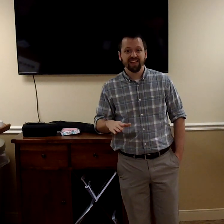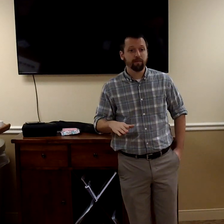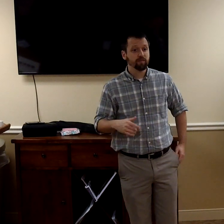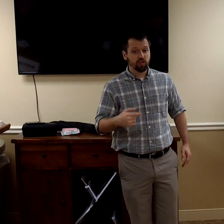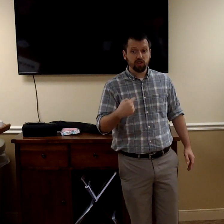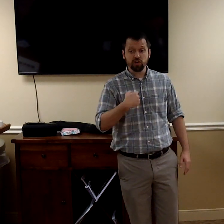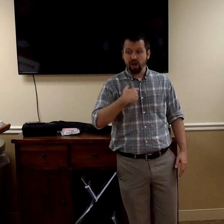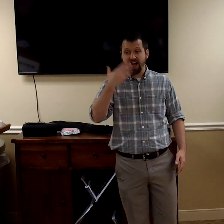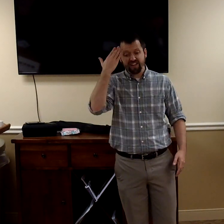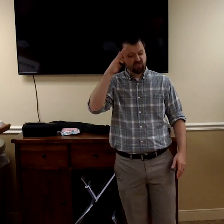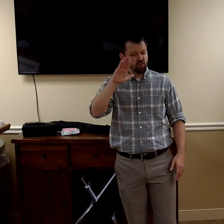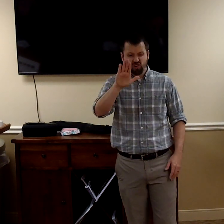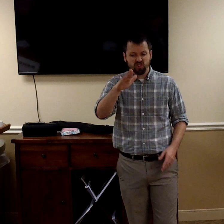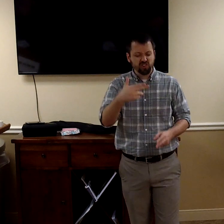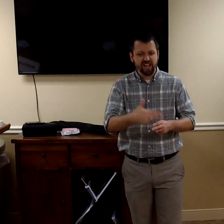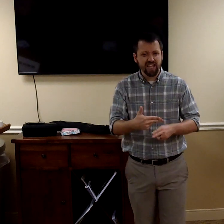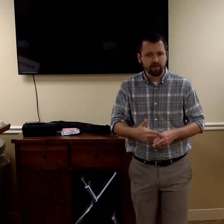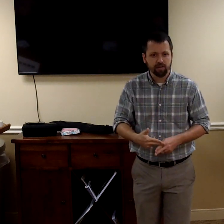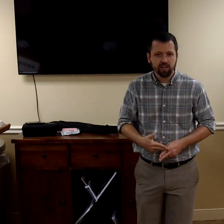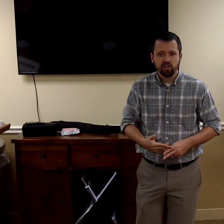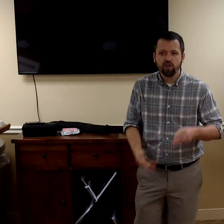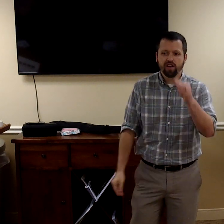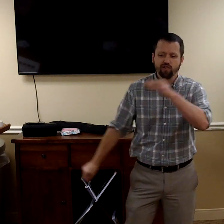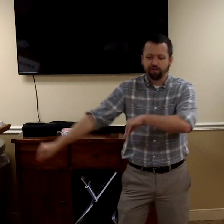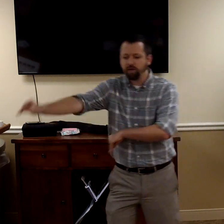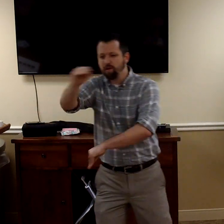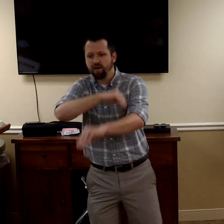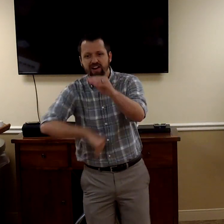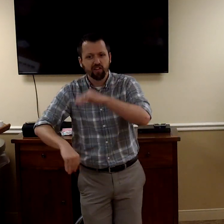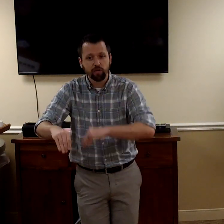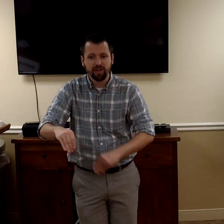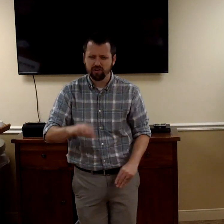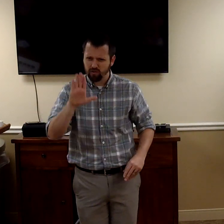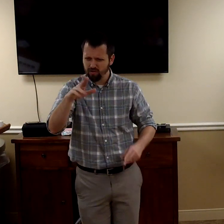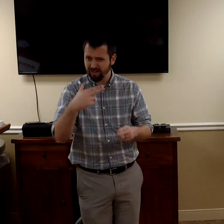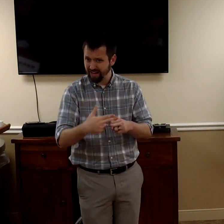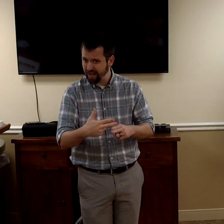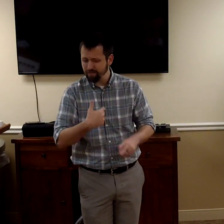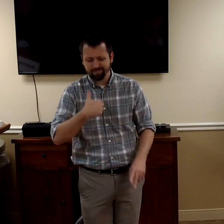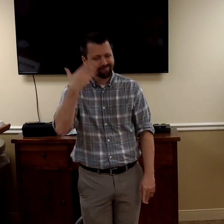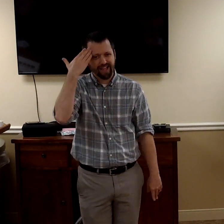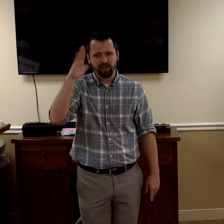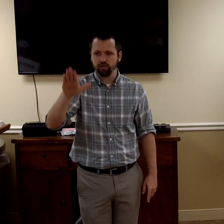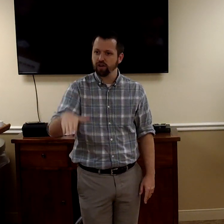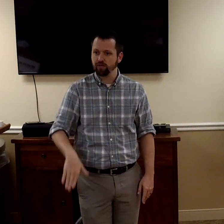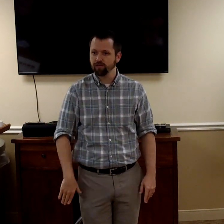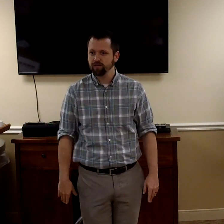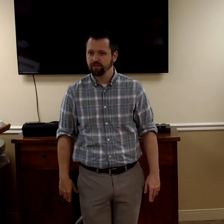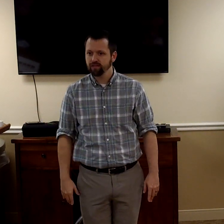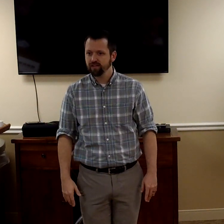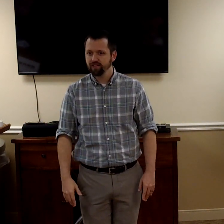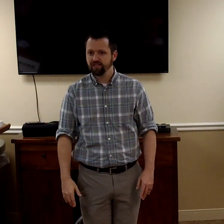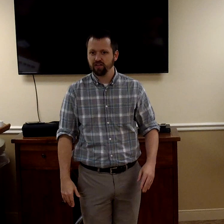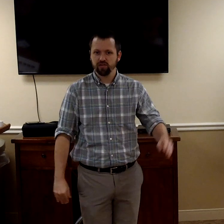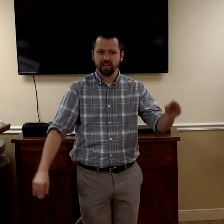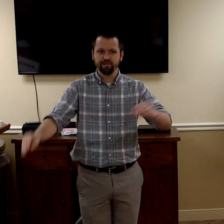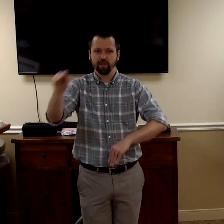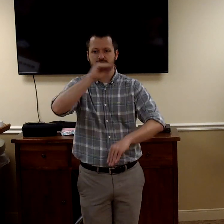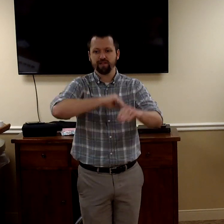Yep, so you can do I don't know your name. You can also flip it around a little bit and do your name, I don't know. So you can flip stuff